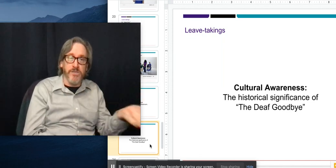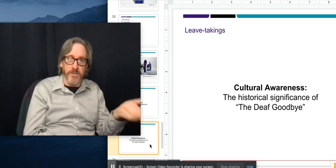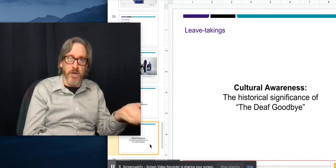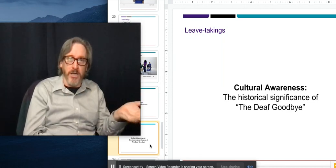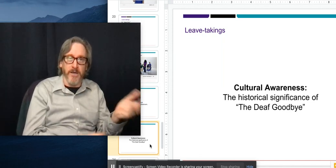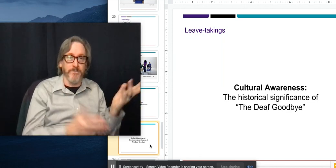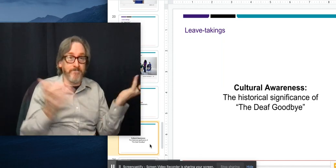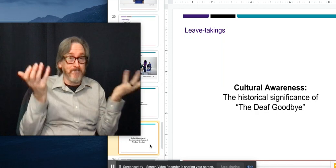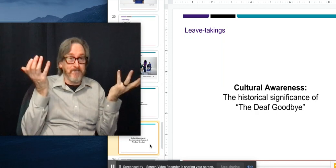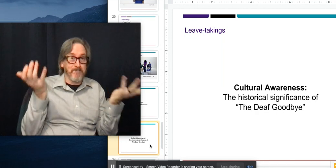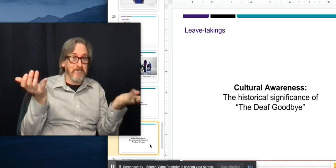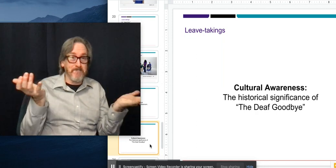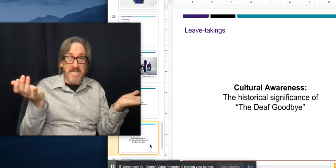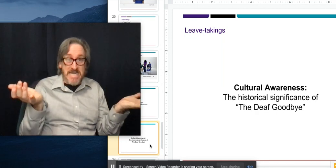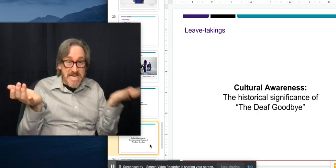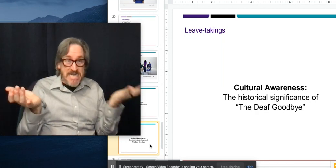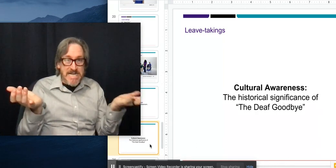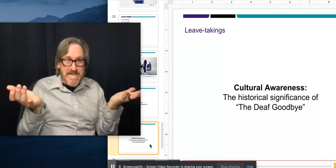later, you're still talking.